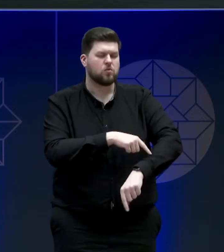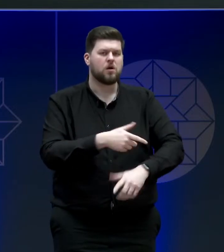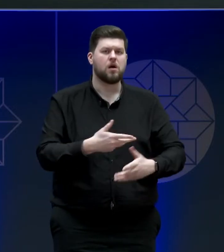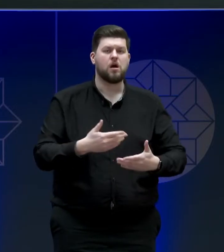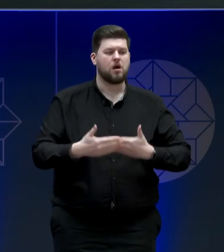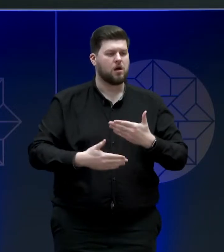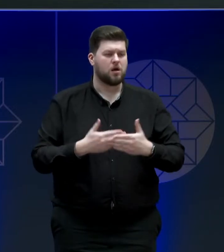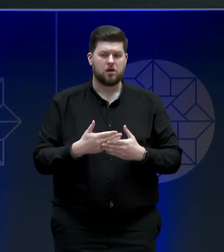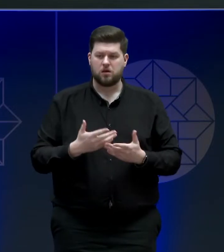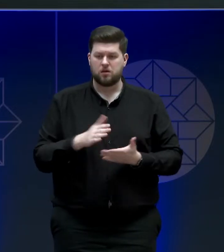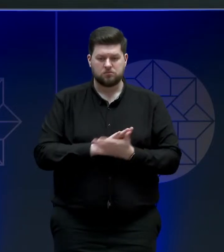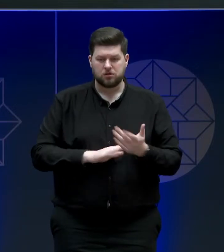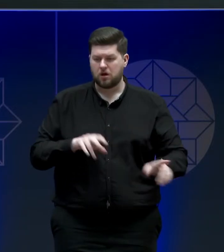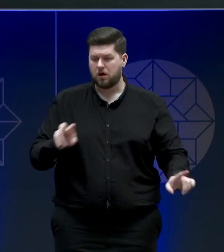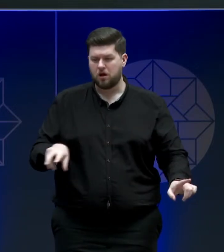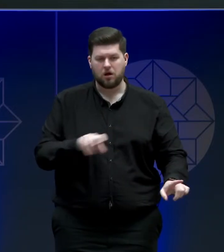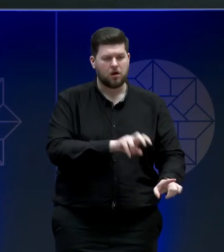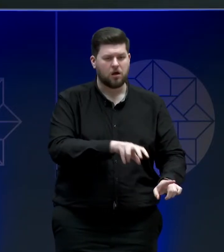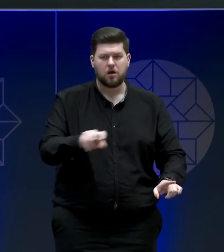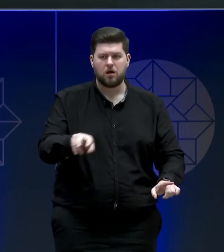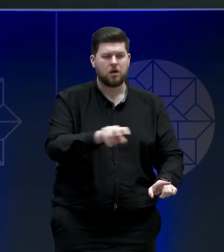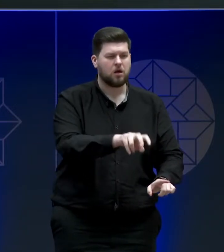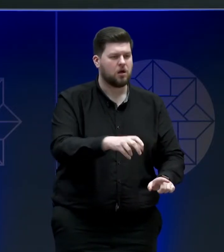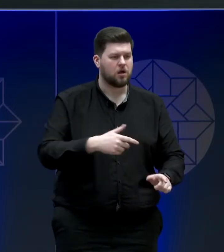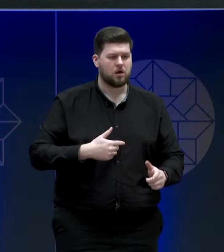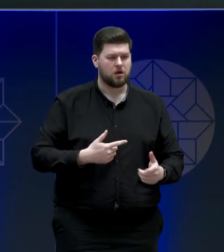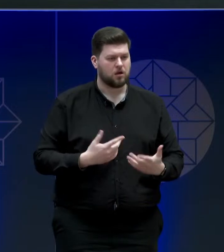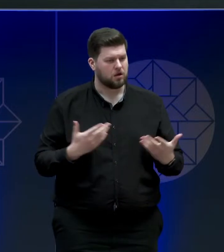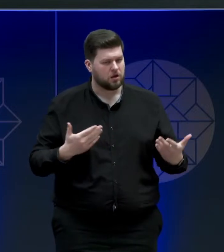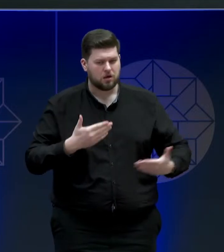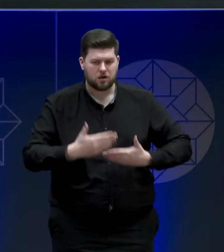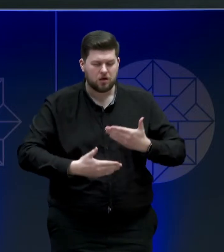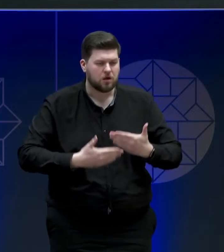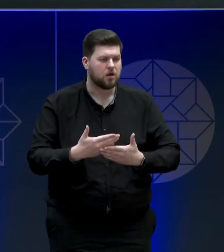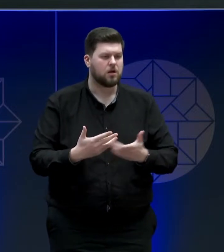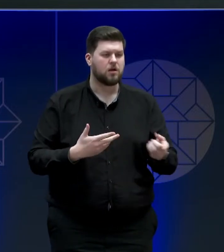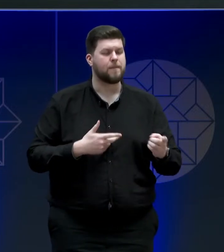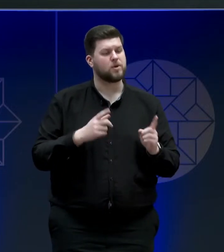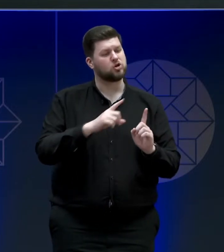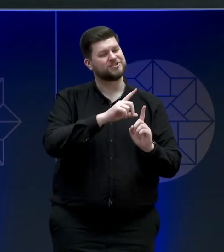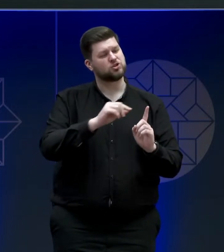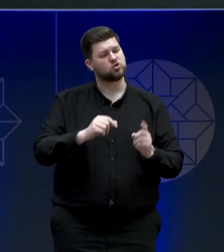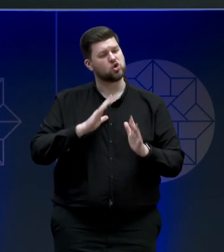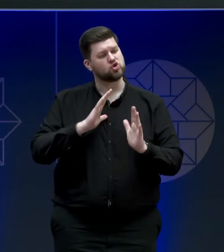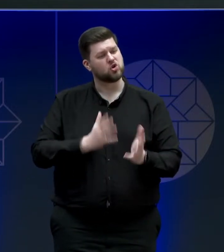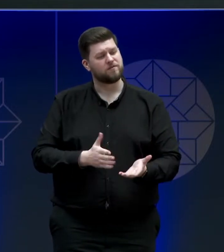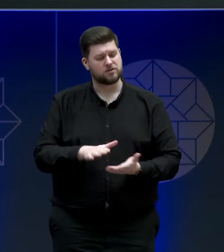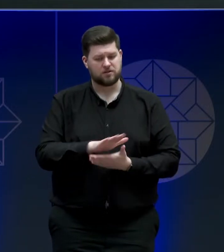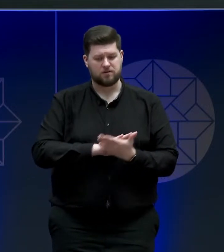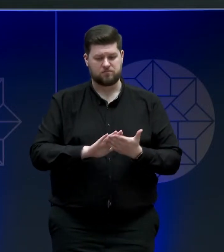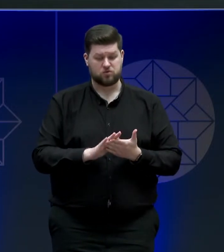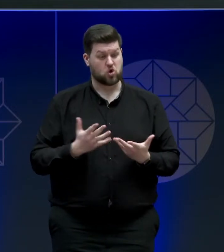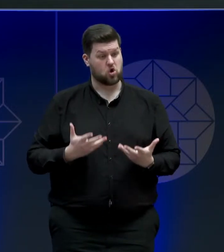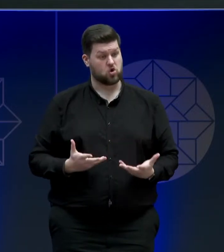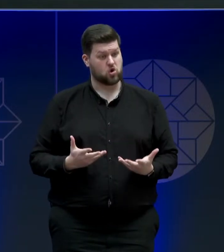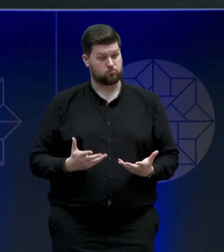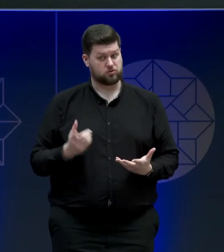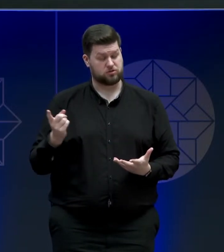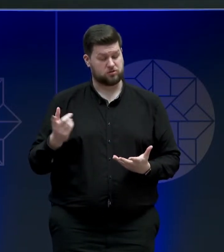That's many transactions involved in that. The digital dermatology service is currently